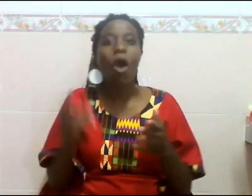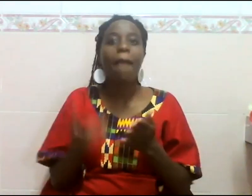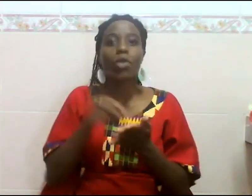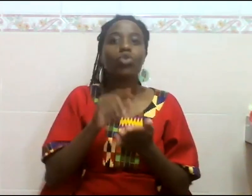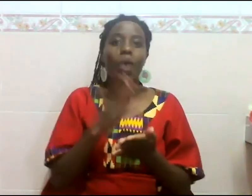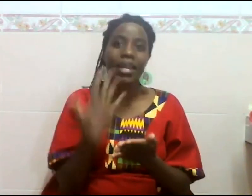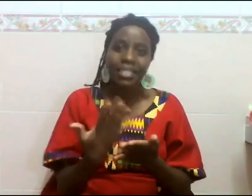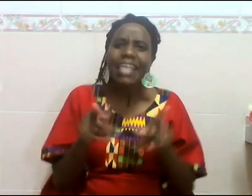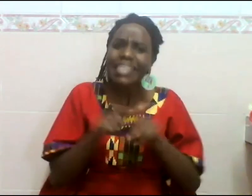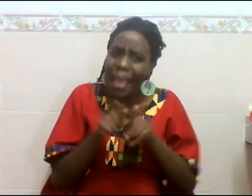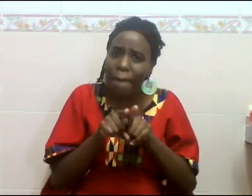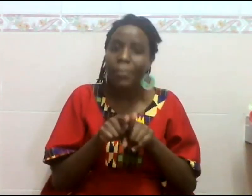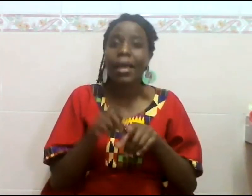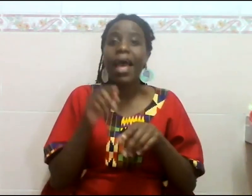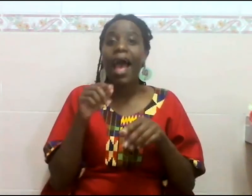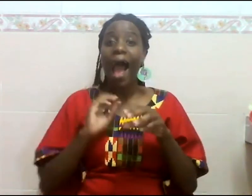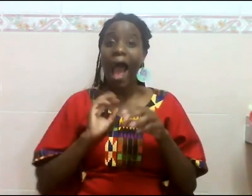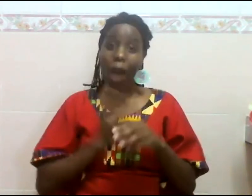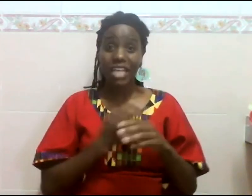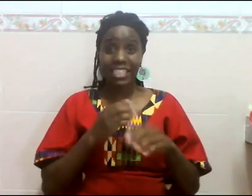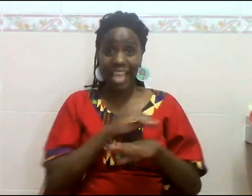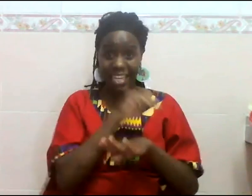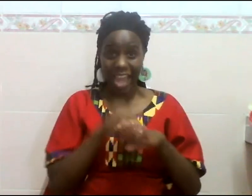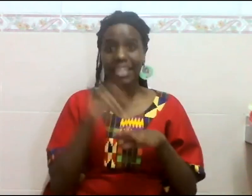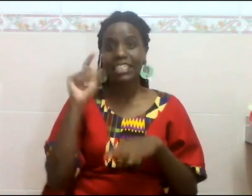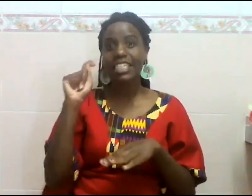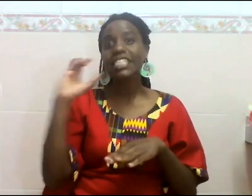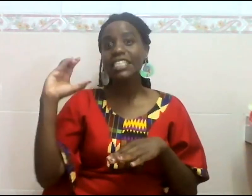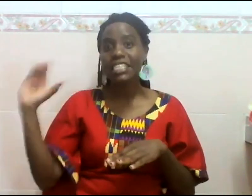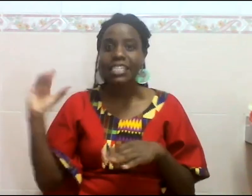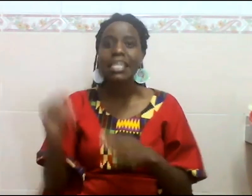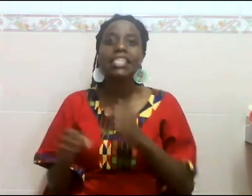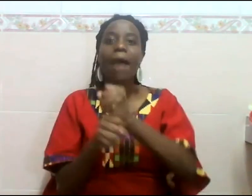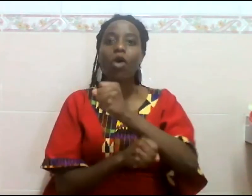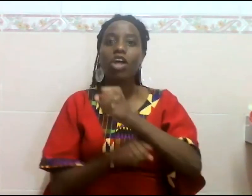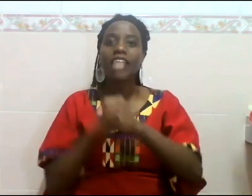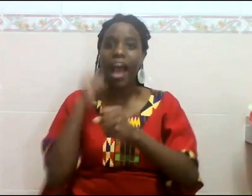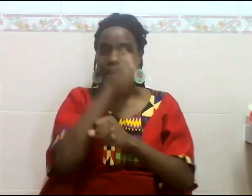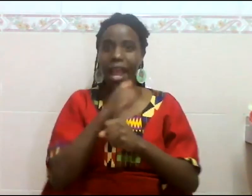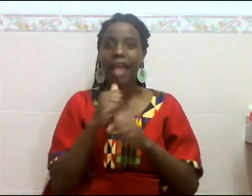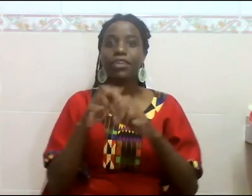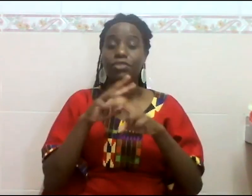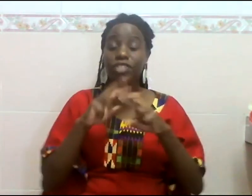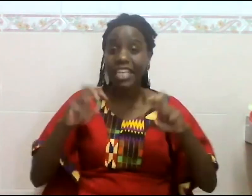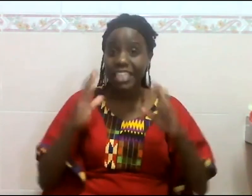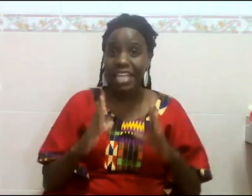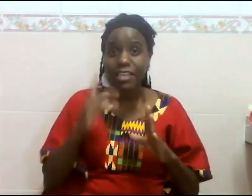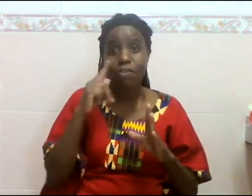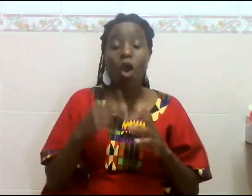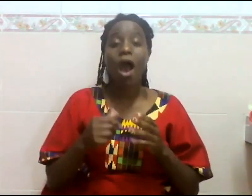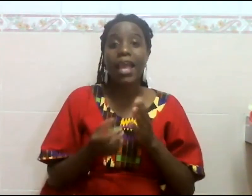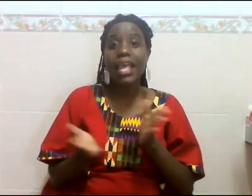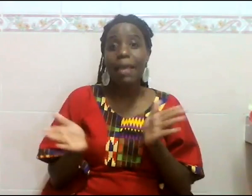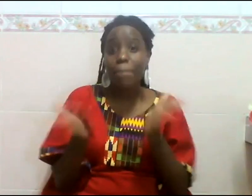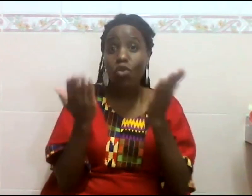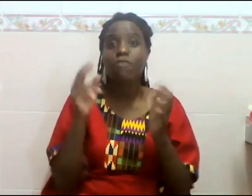because it is an African center supporting African researchers to increase their research visibility, because we understand the problem,